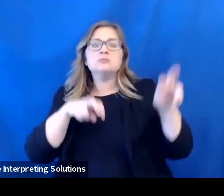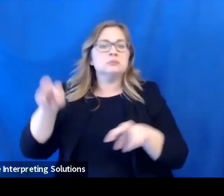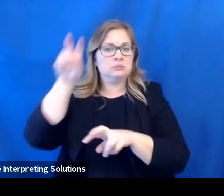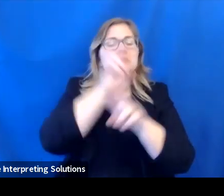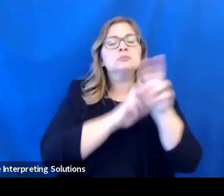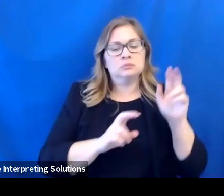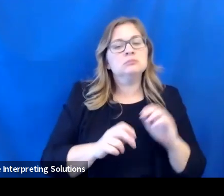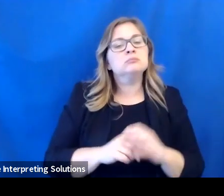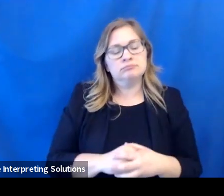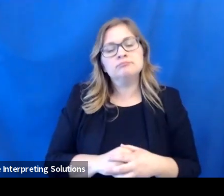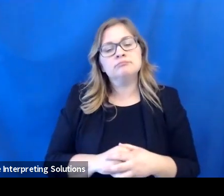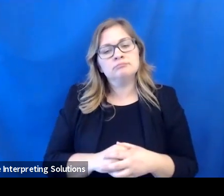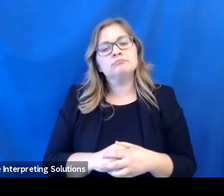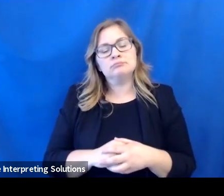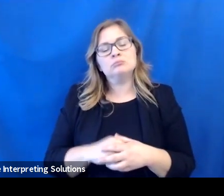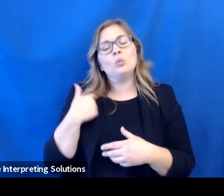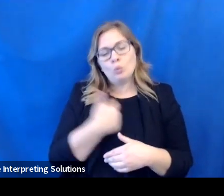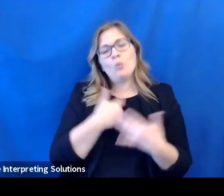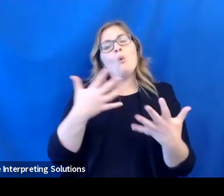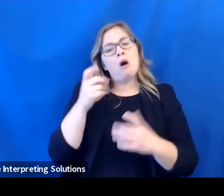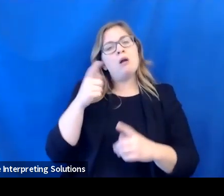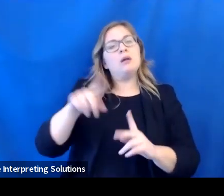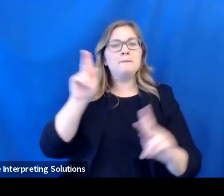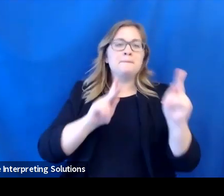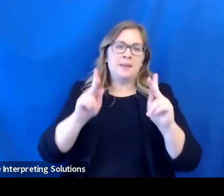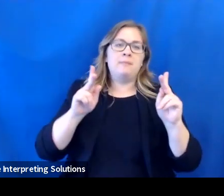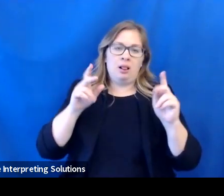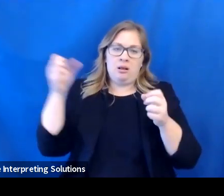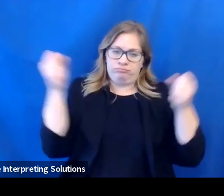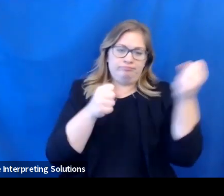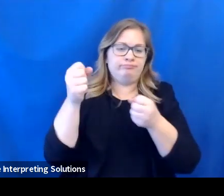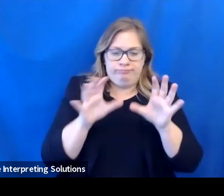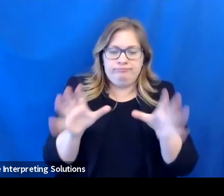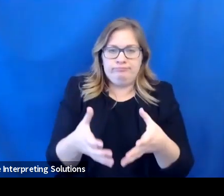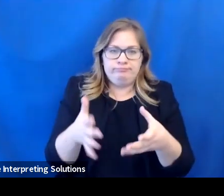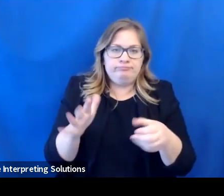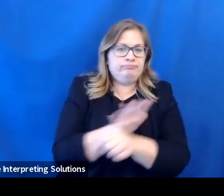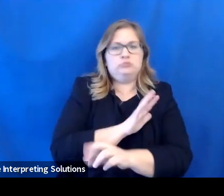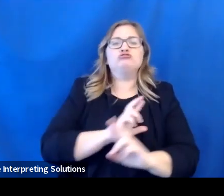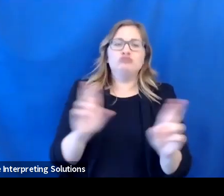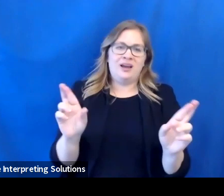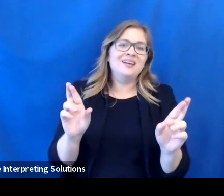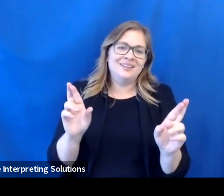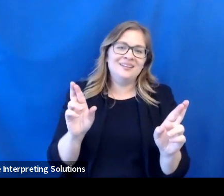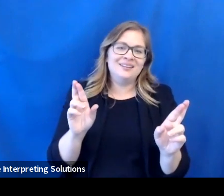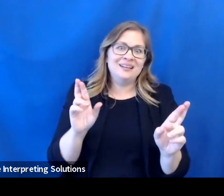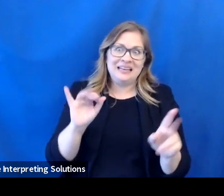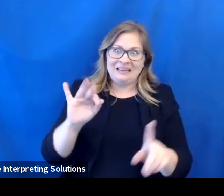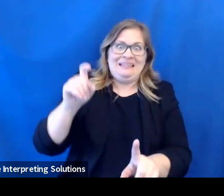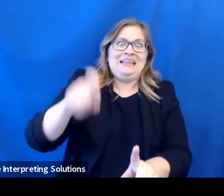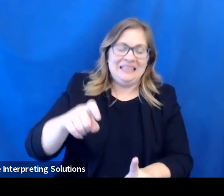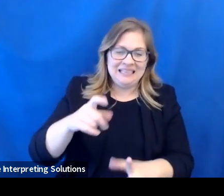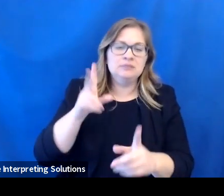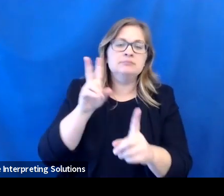that are already in, ready to go, and just simply need to be assigned. So thank you. Thanks.